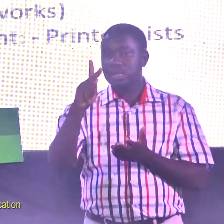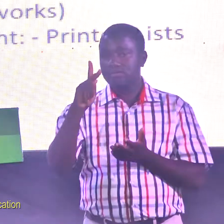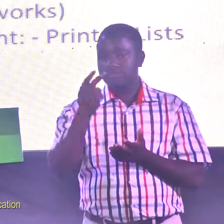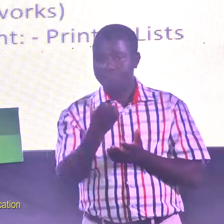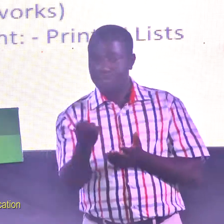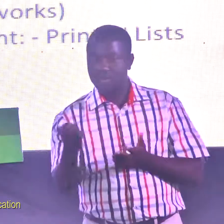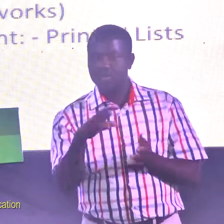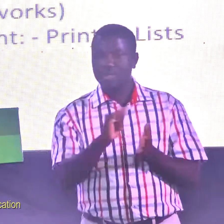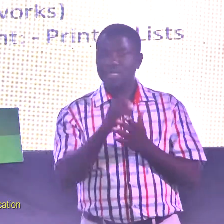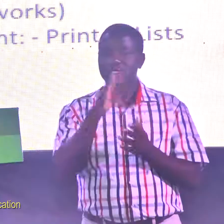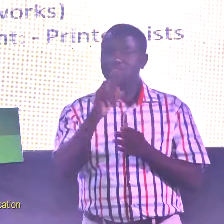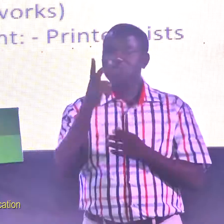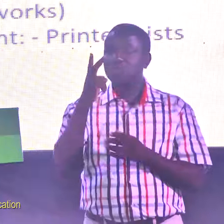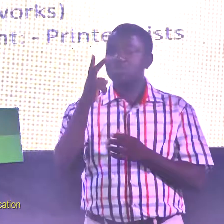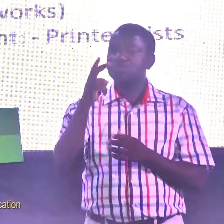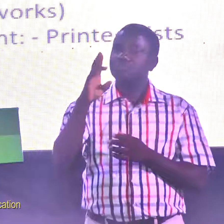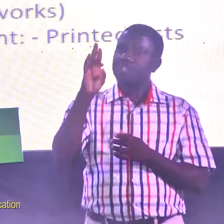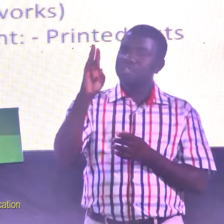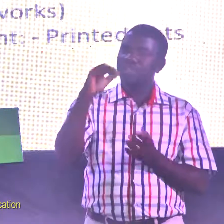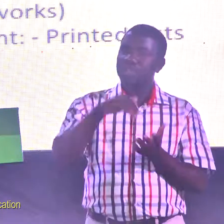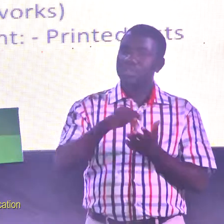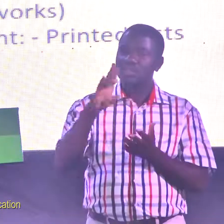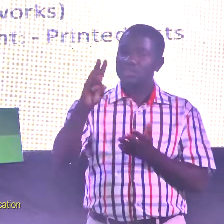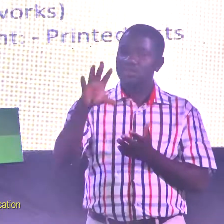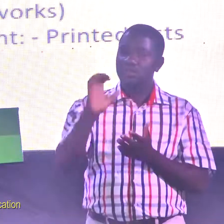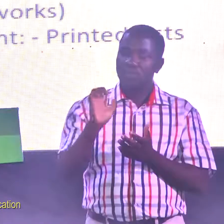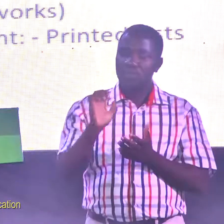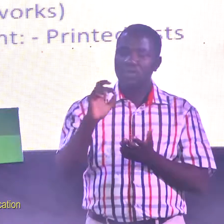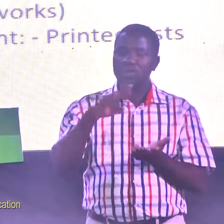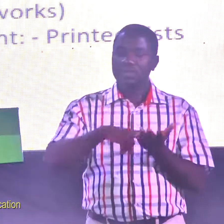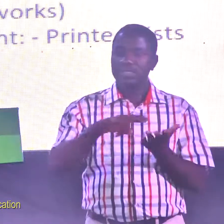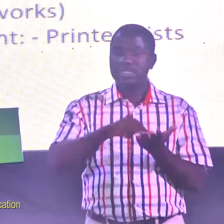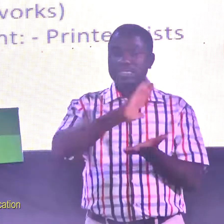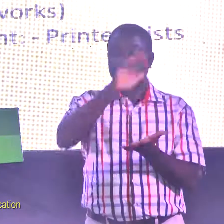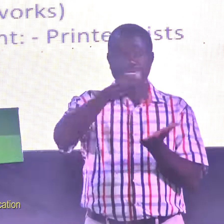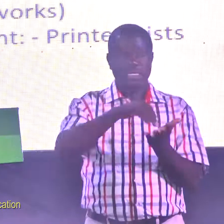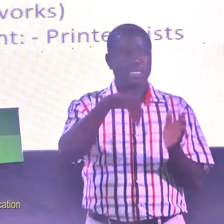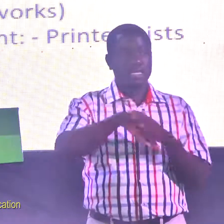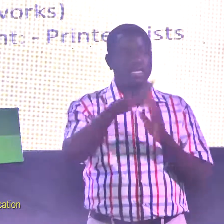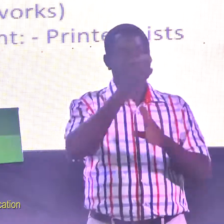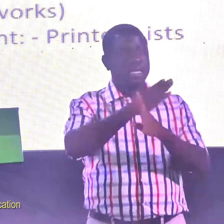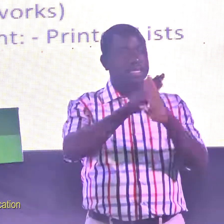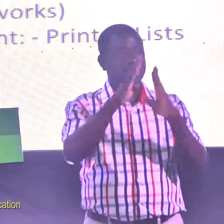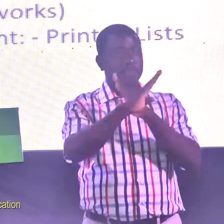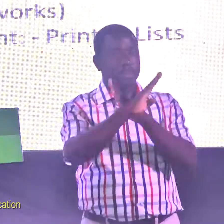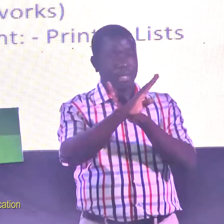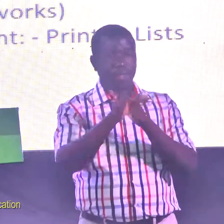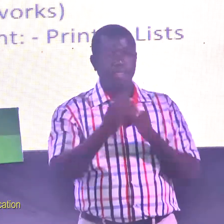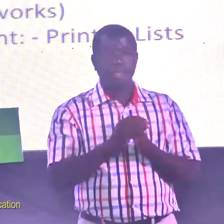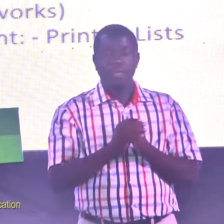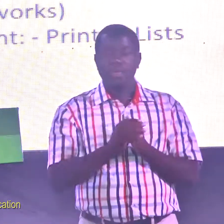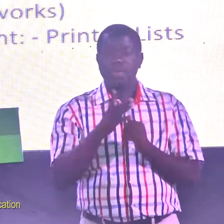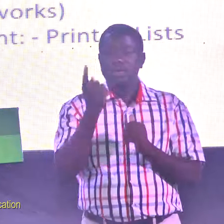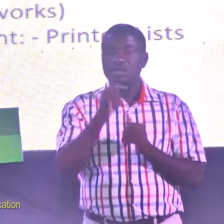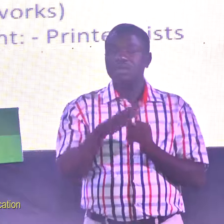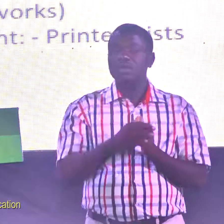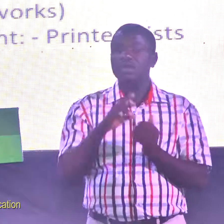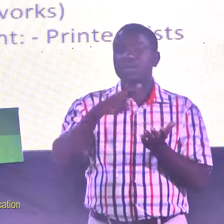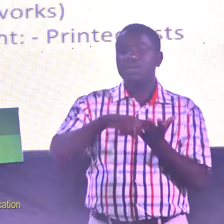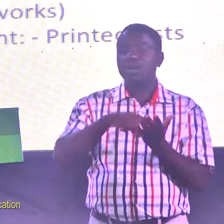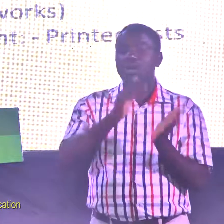7,700 registration centers in the Republic of Zambia. The deployment plan was done in a way